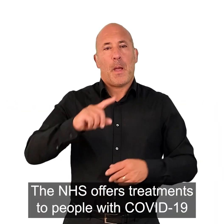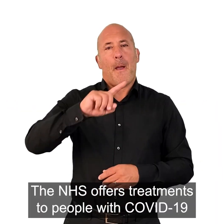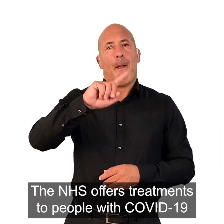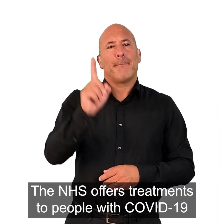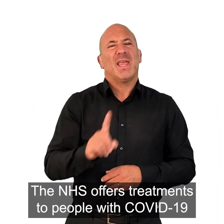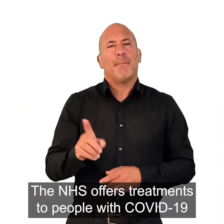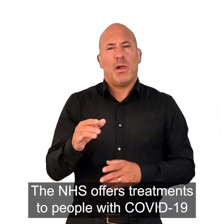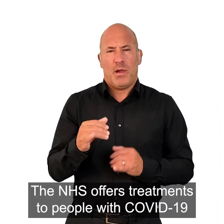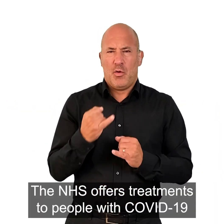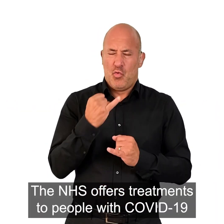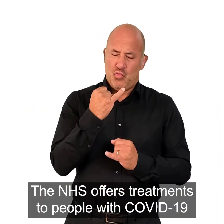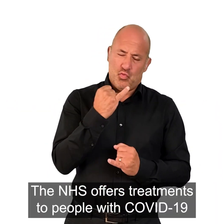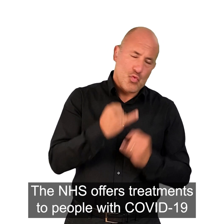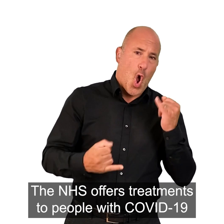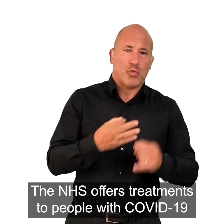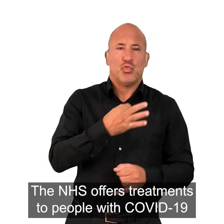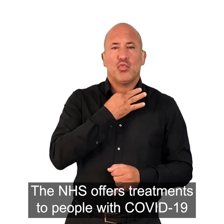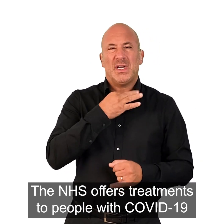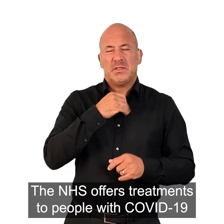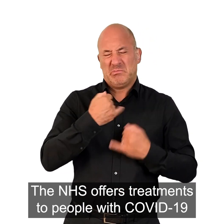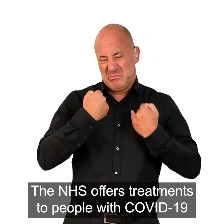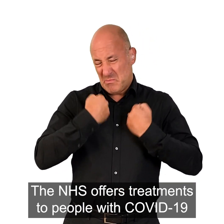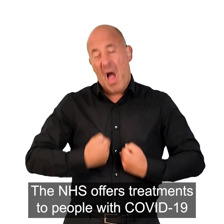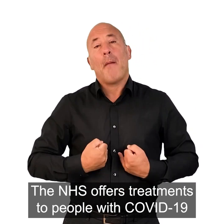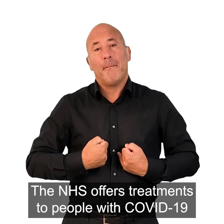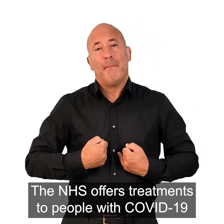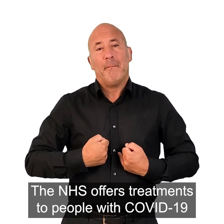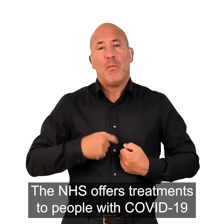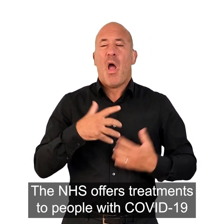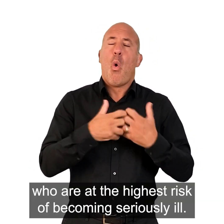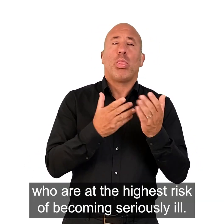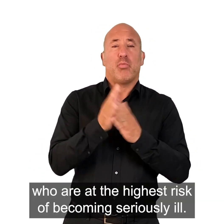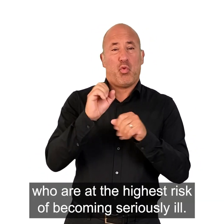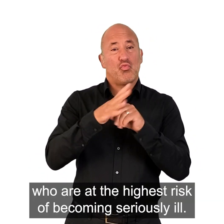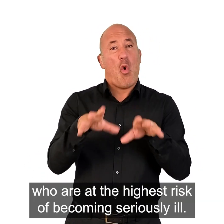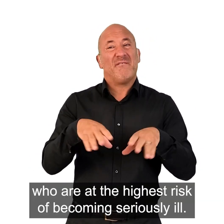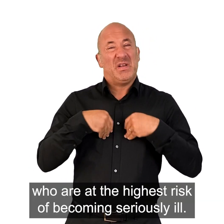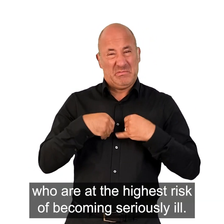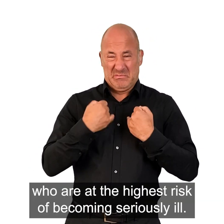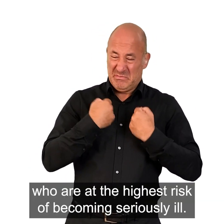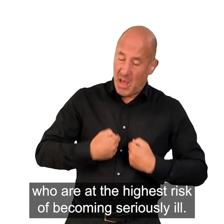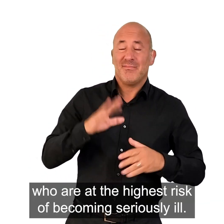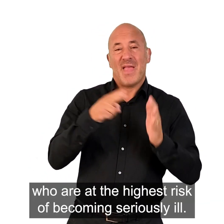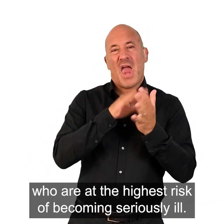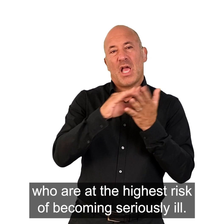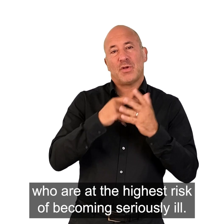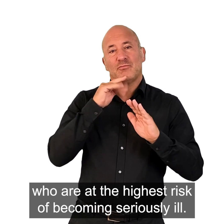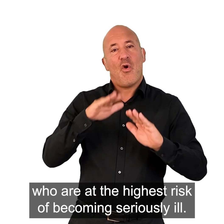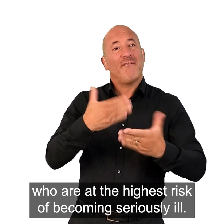The NHS offers treatments to people with COVID-19 who are at the highest risk of becoming